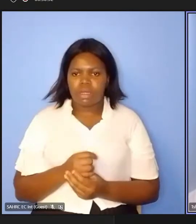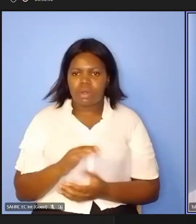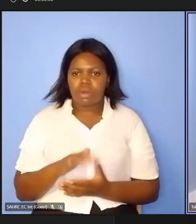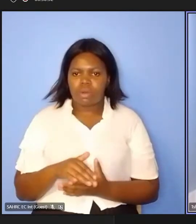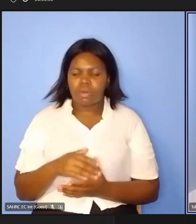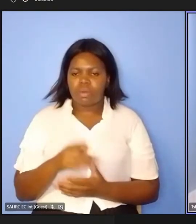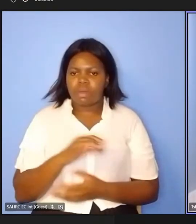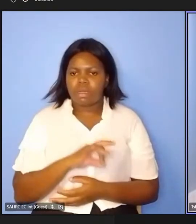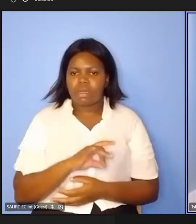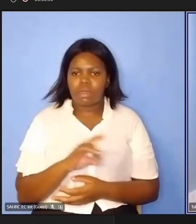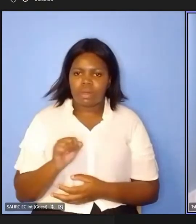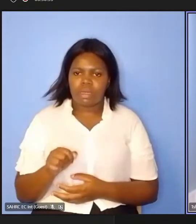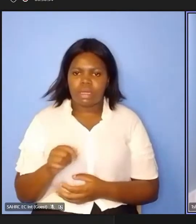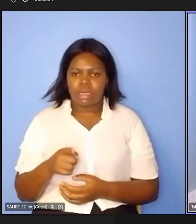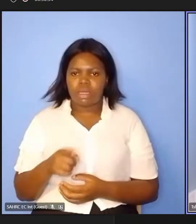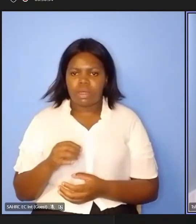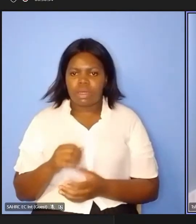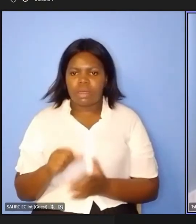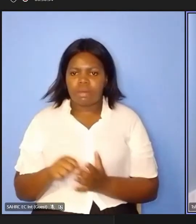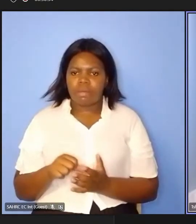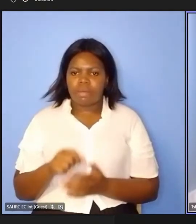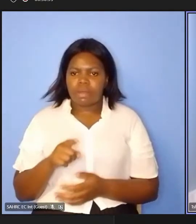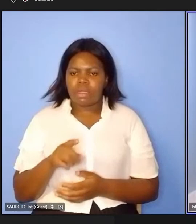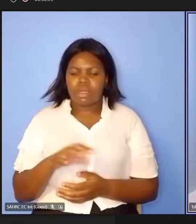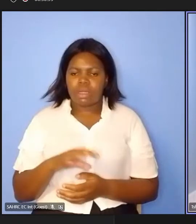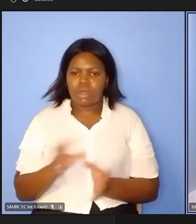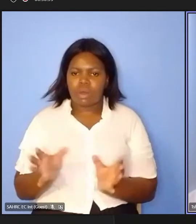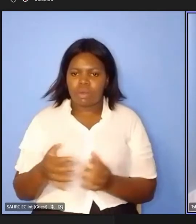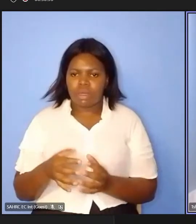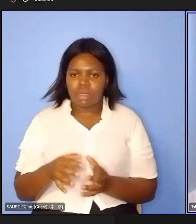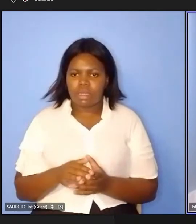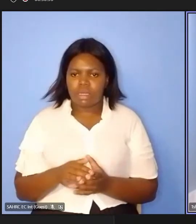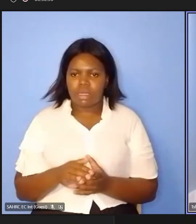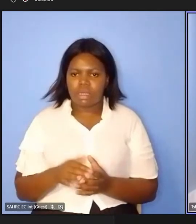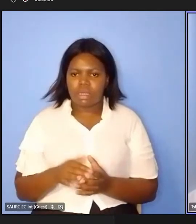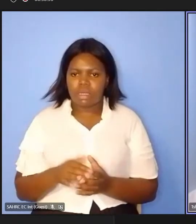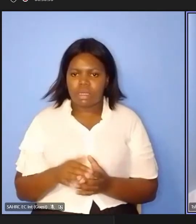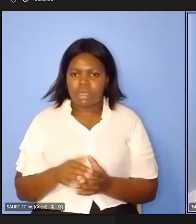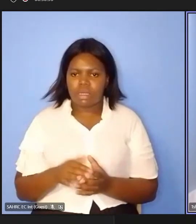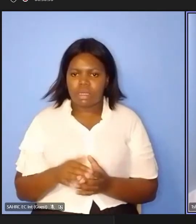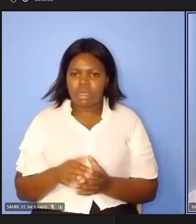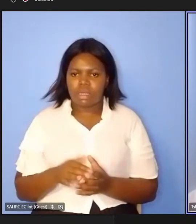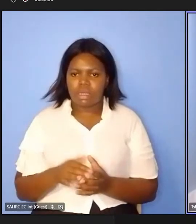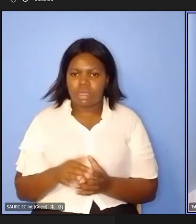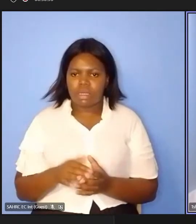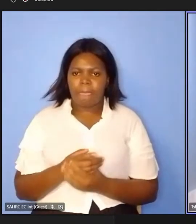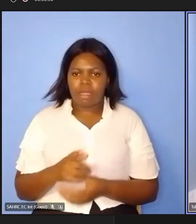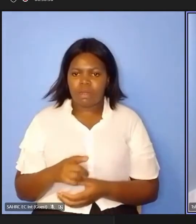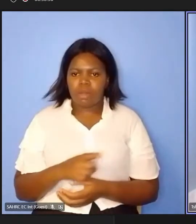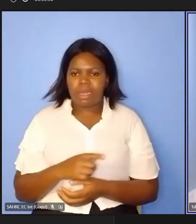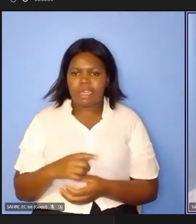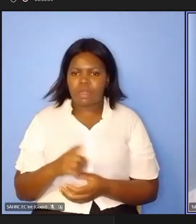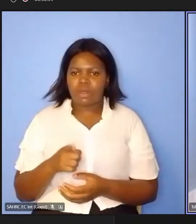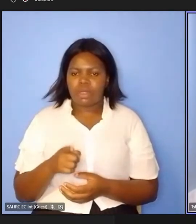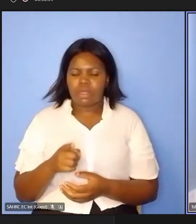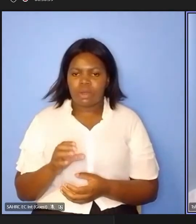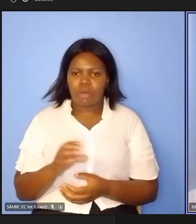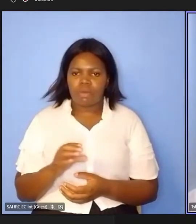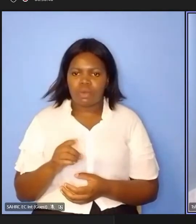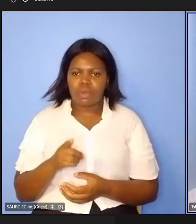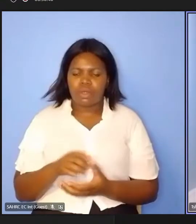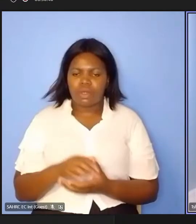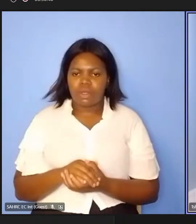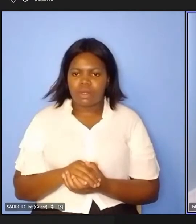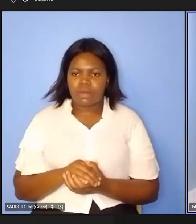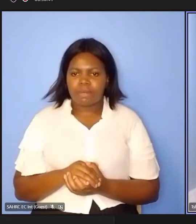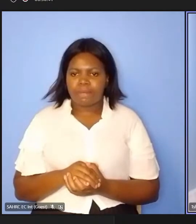give communities, and in this instance, schooling communities, guidance in order to bring life to the Constitution and in order to make the Constitution real.